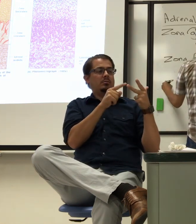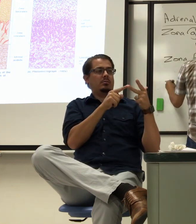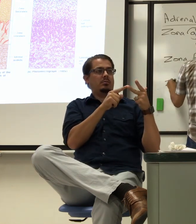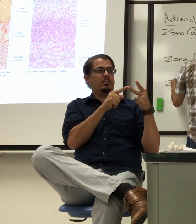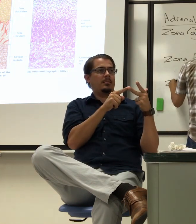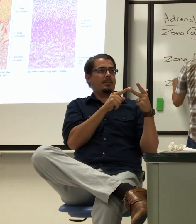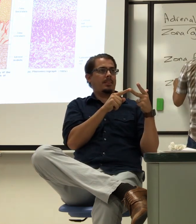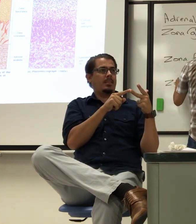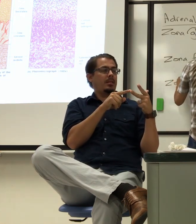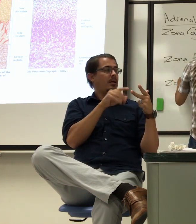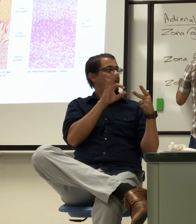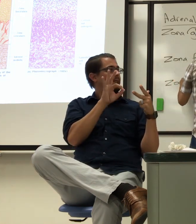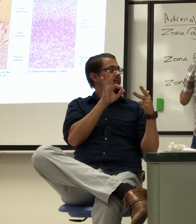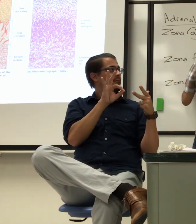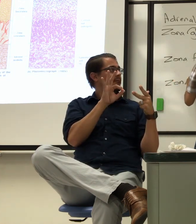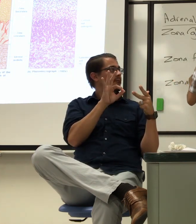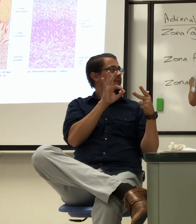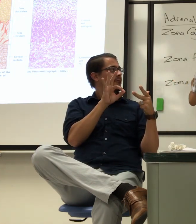reticularis.